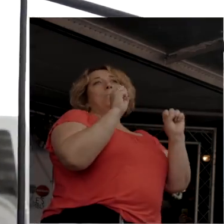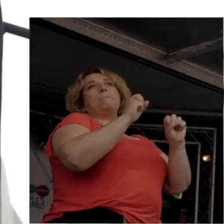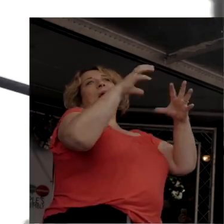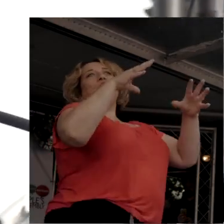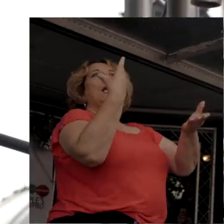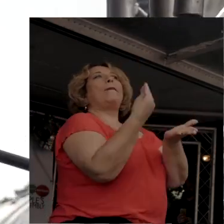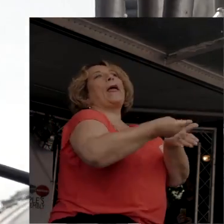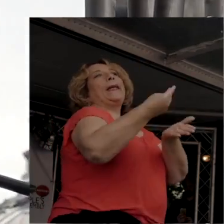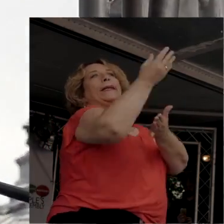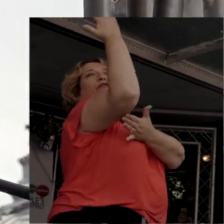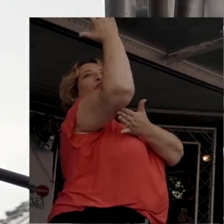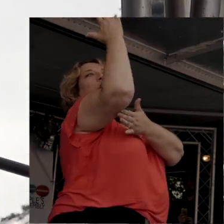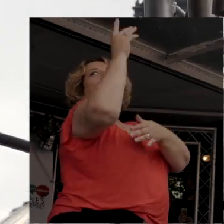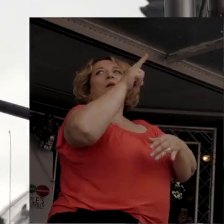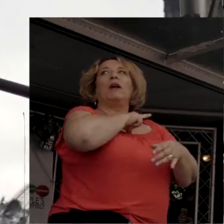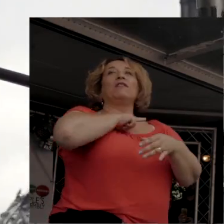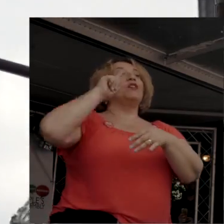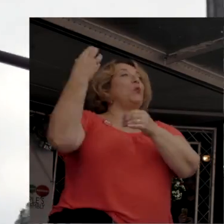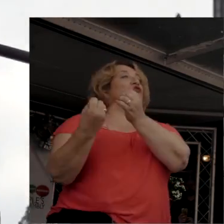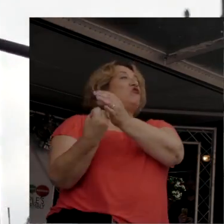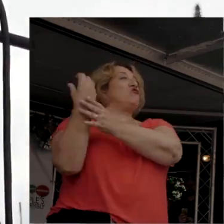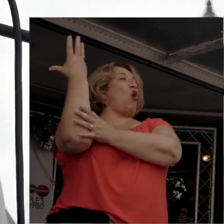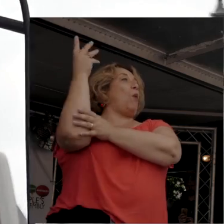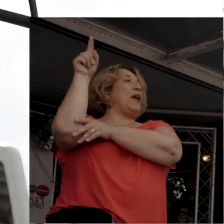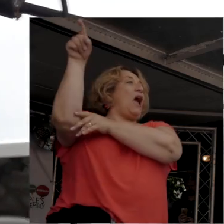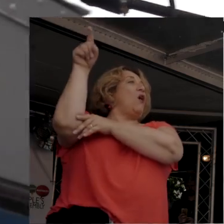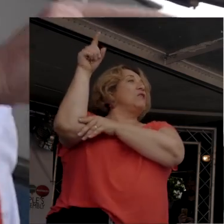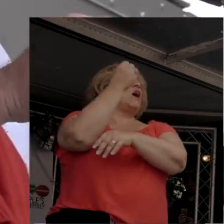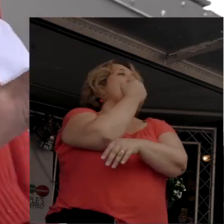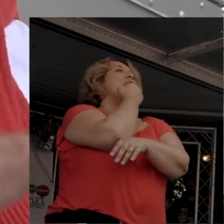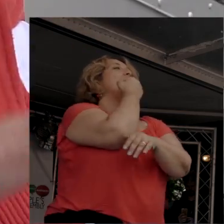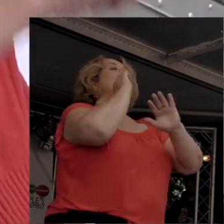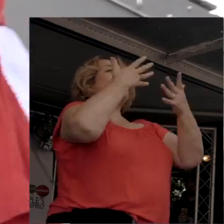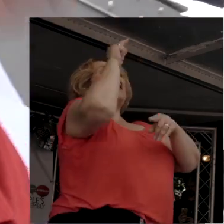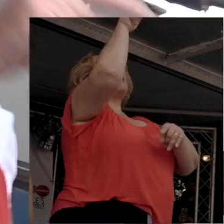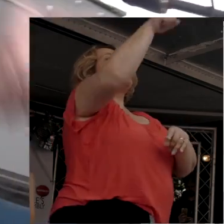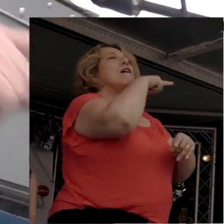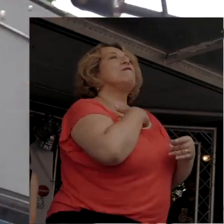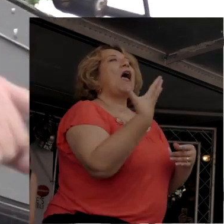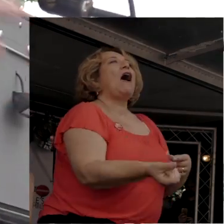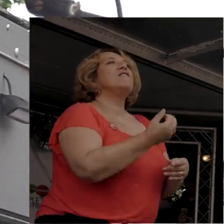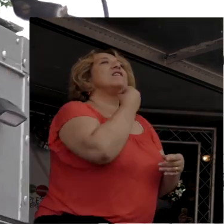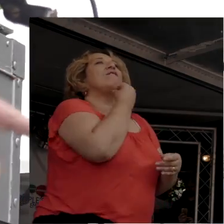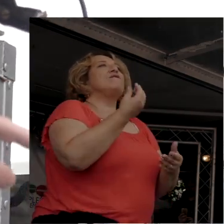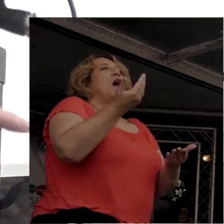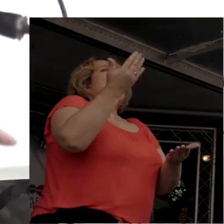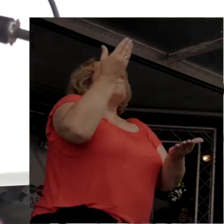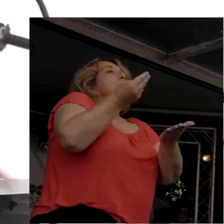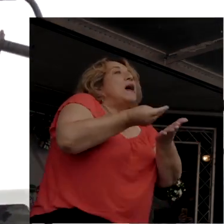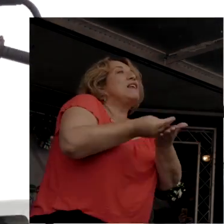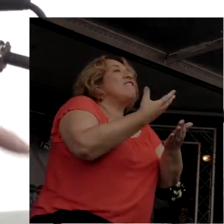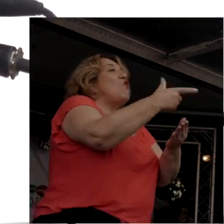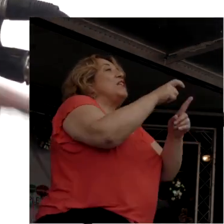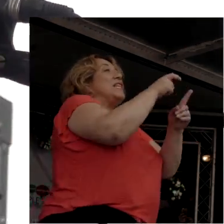one growing outside number 10. And if they can find the money for the DUP, they can find the money for the rest of the